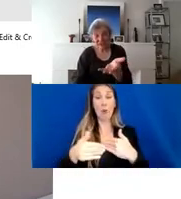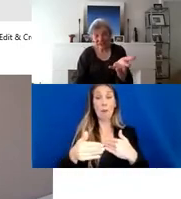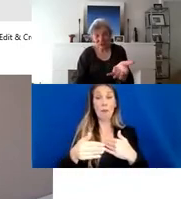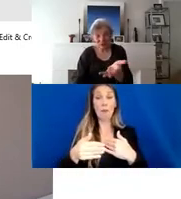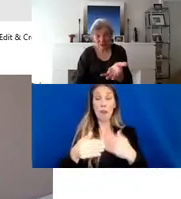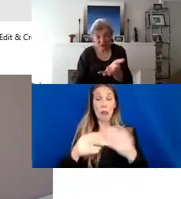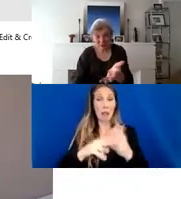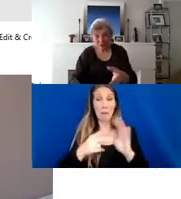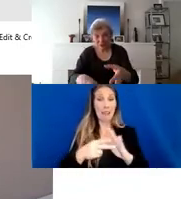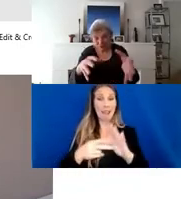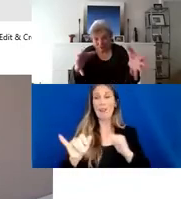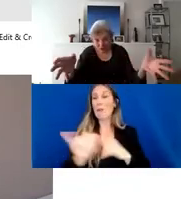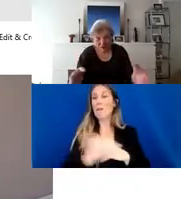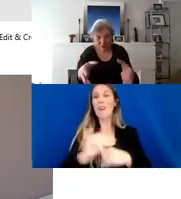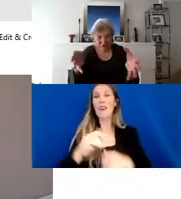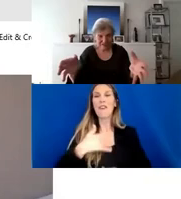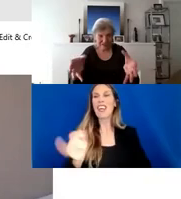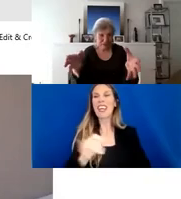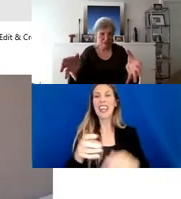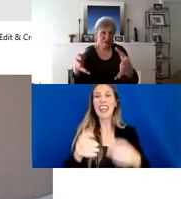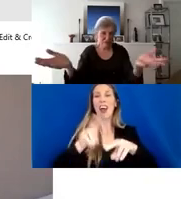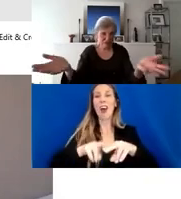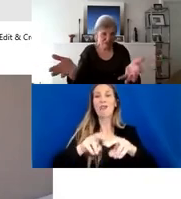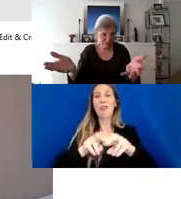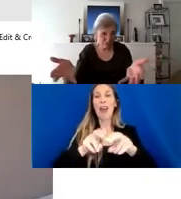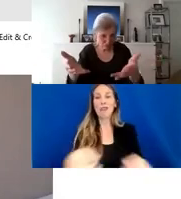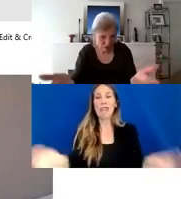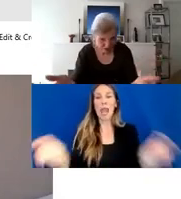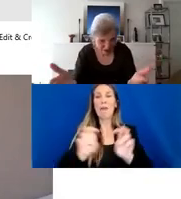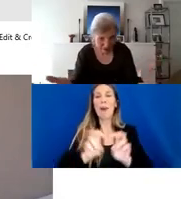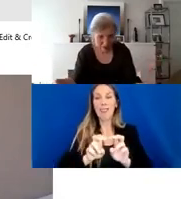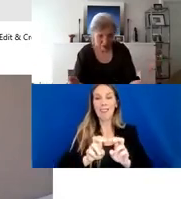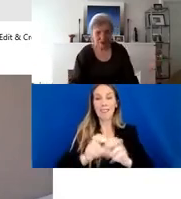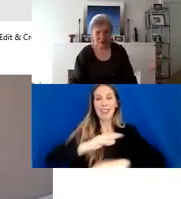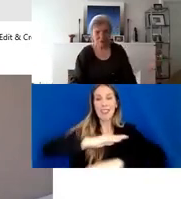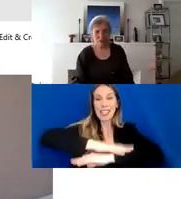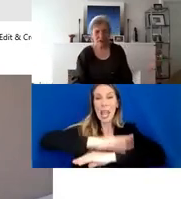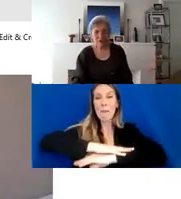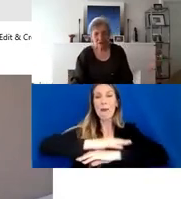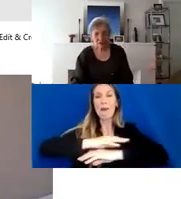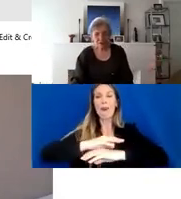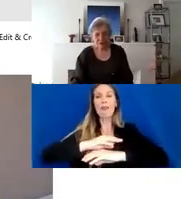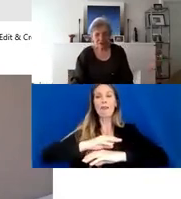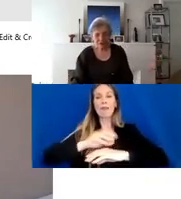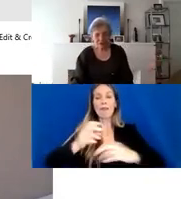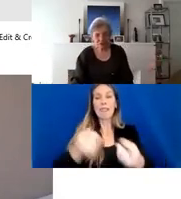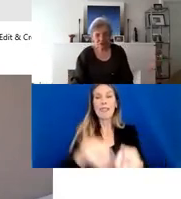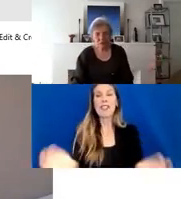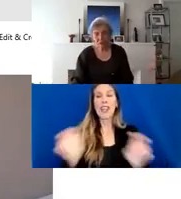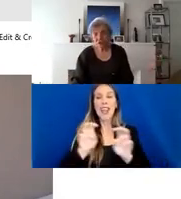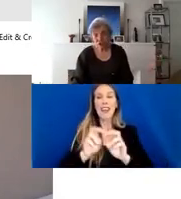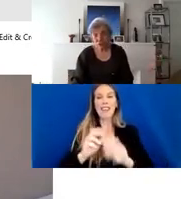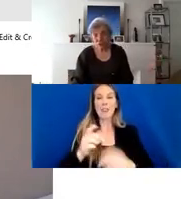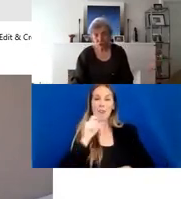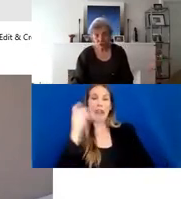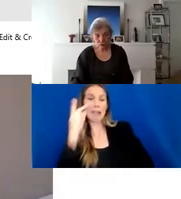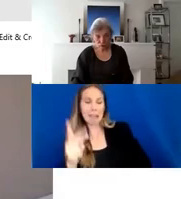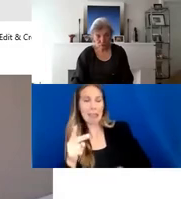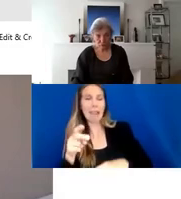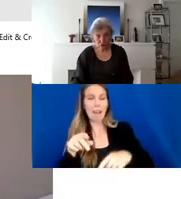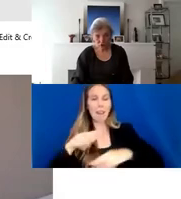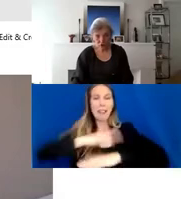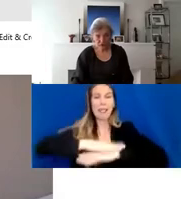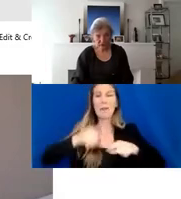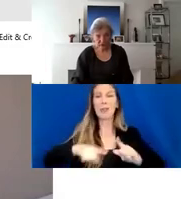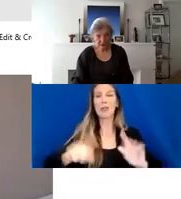just like at a round table. They'll be sitting, I won't say that you won't see the table at that point, But the assuming it's a small group,